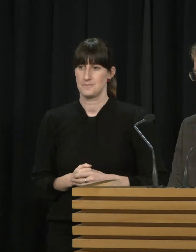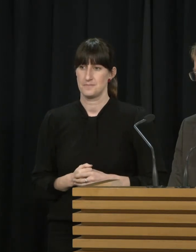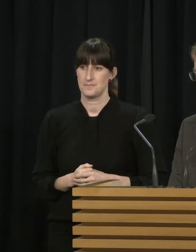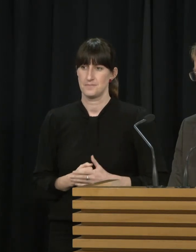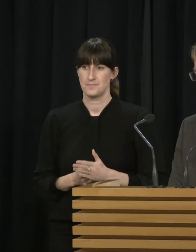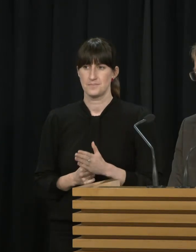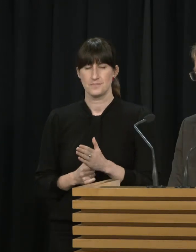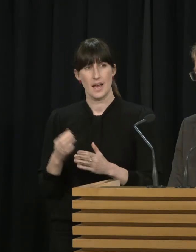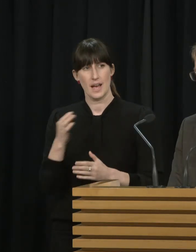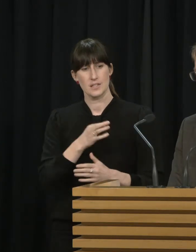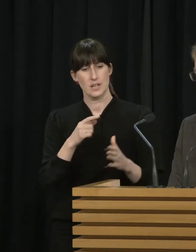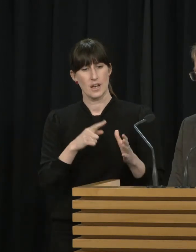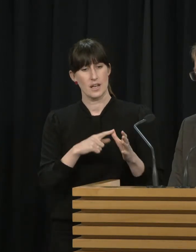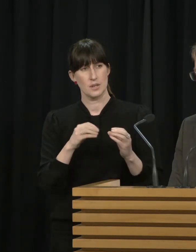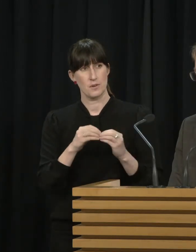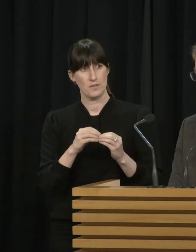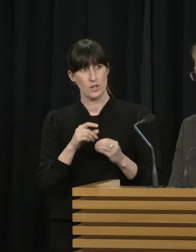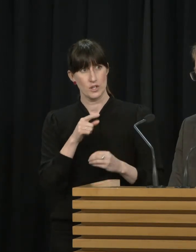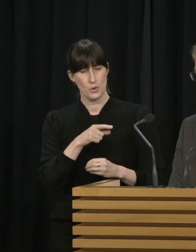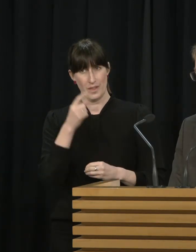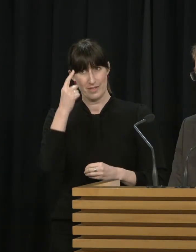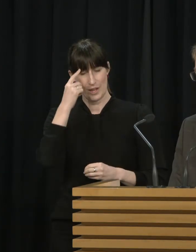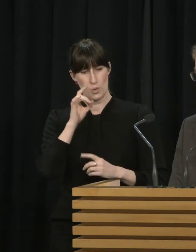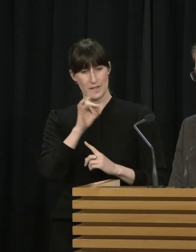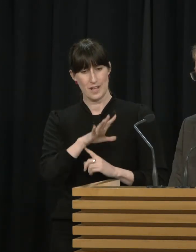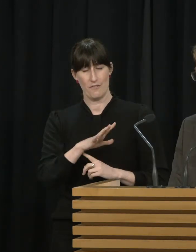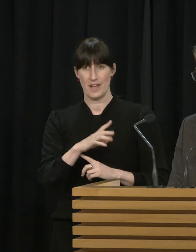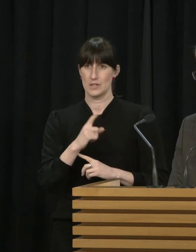would you think of yourself as a one-trick pony?